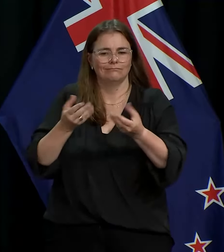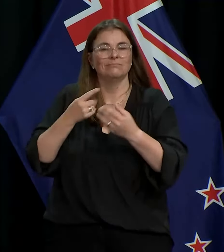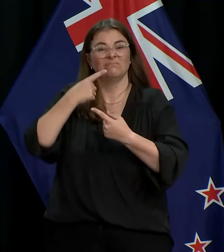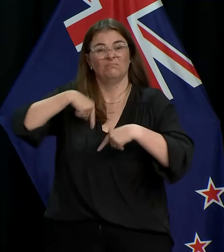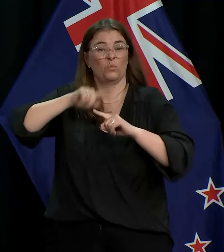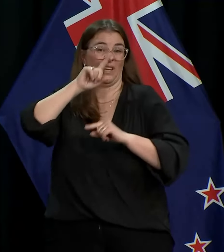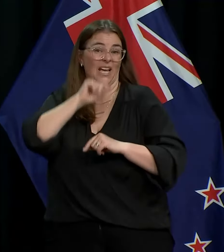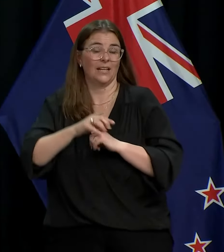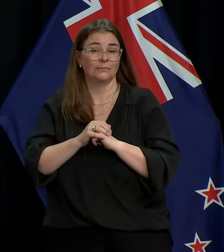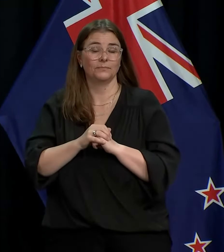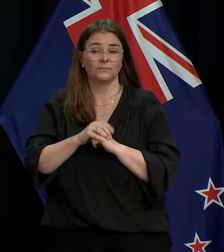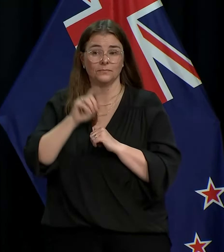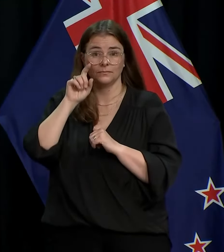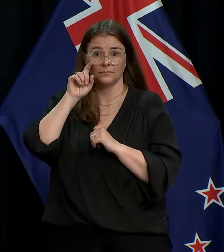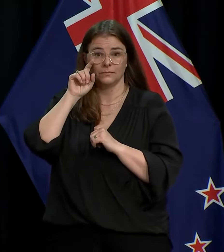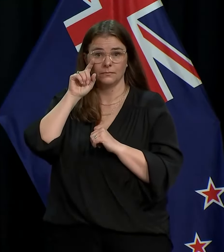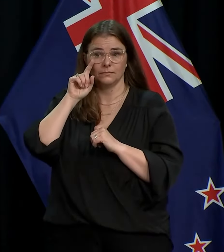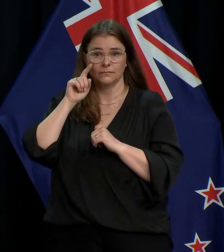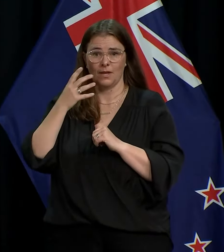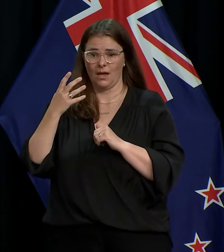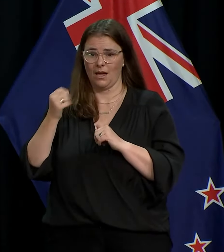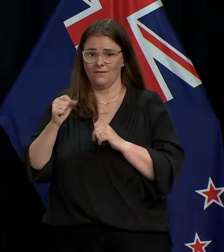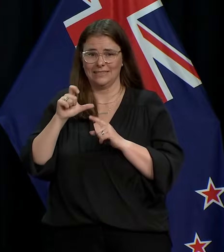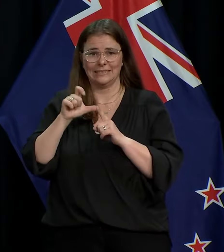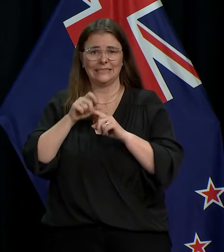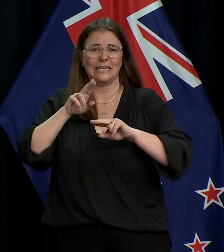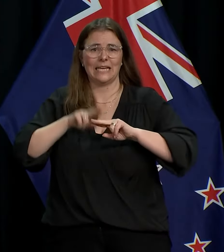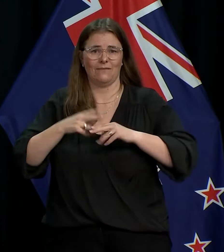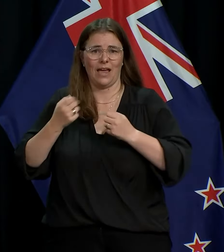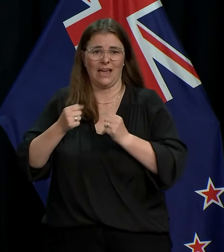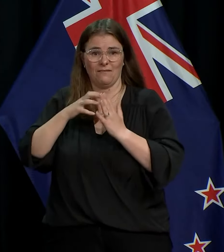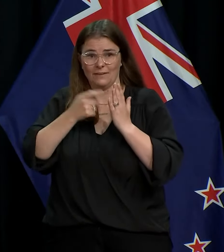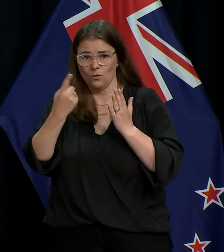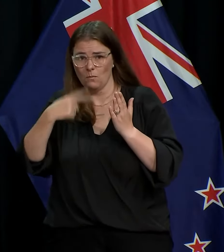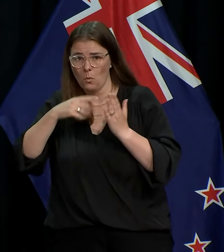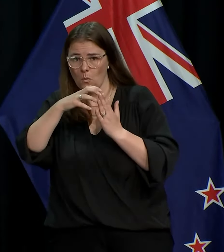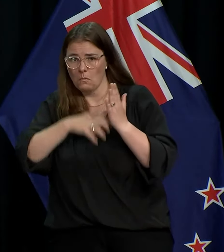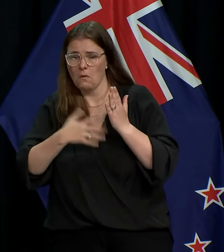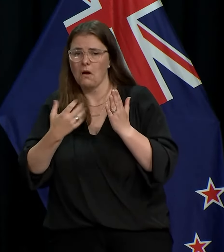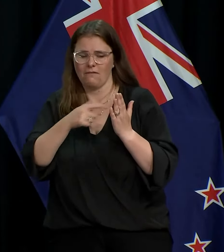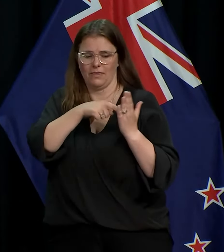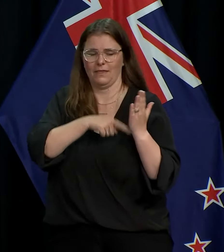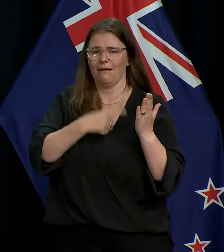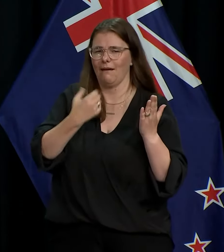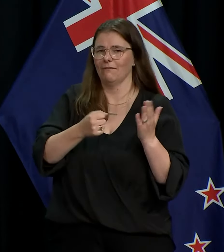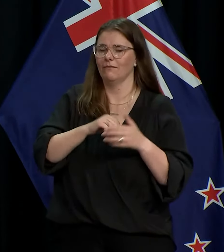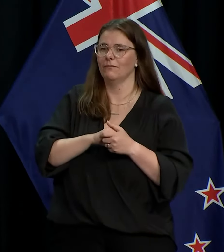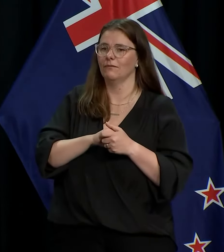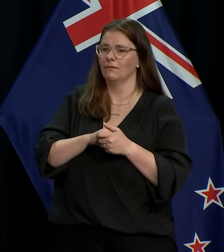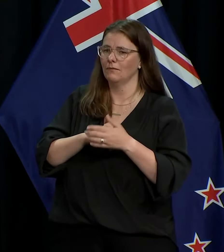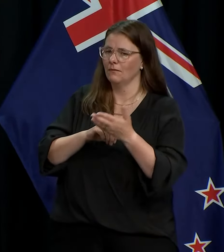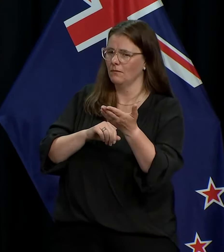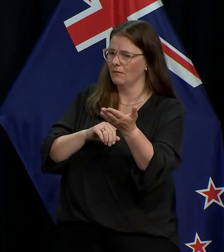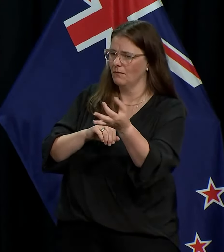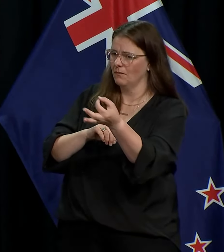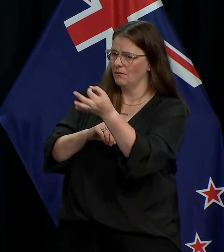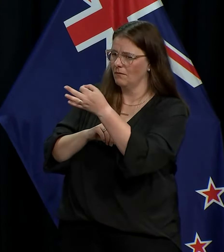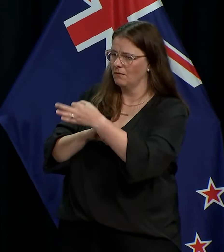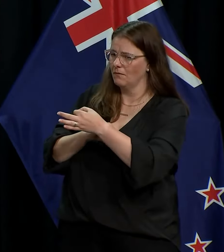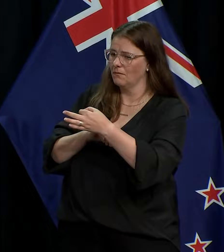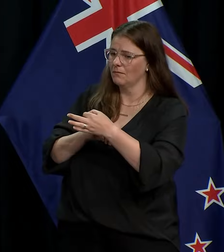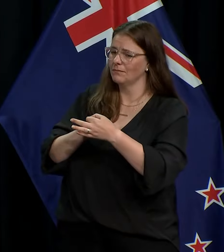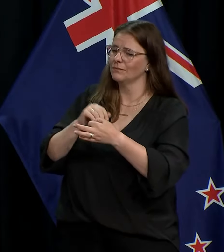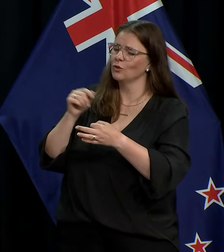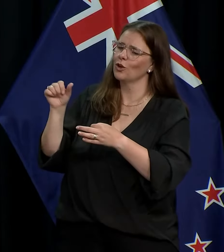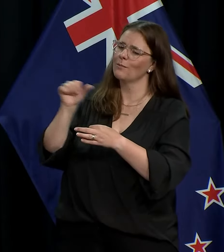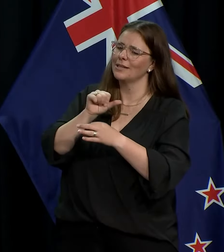with. Prime Minister, I do have the CDF available afterwards if there are more detailed questions. I'll make a note Prime of that. Minister, just Yeah. on Dame Jane Jackson